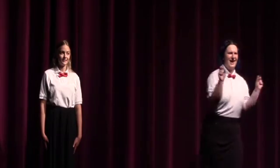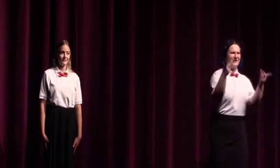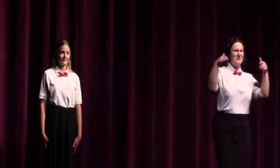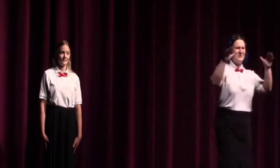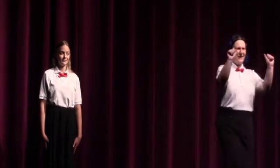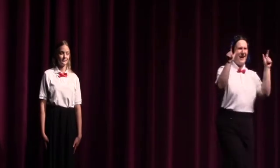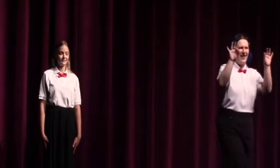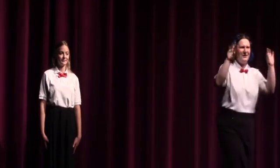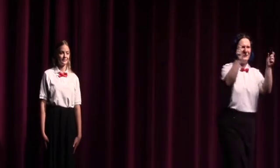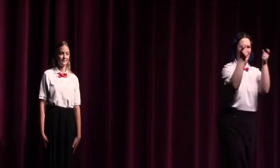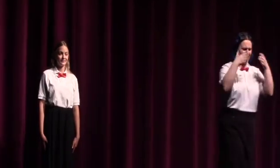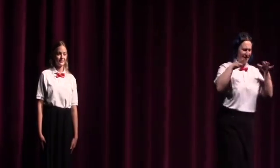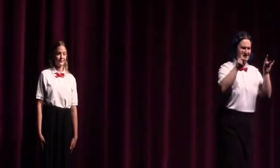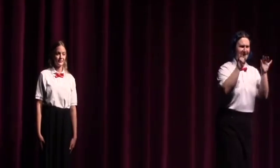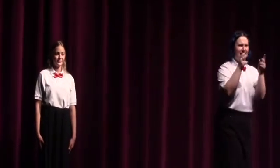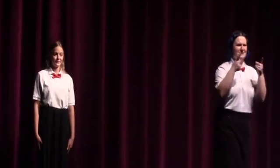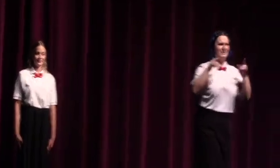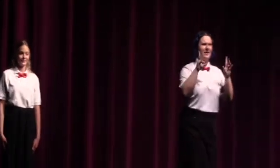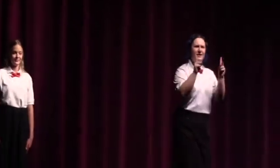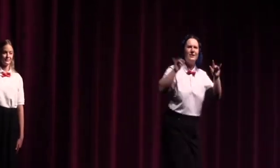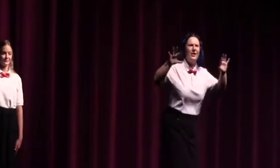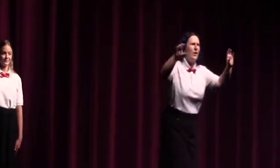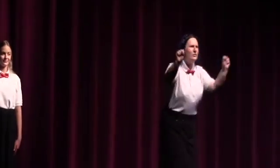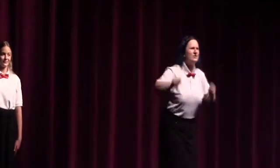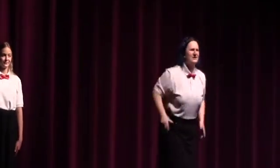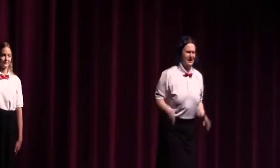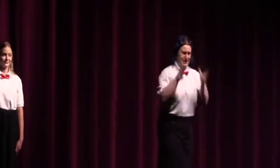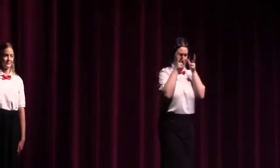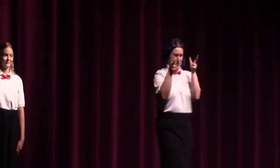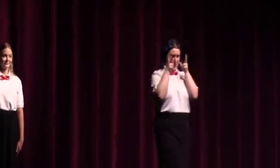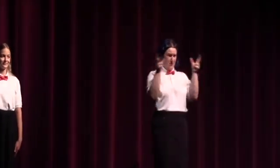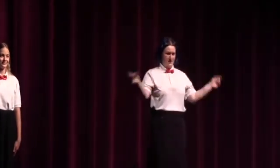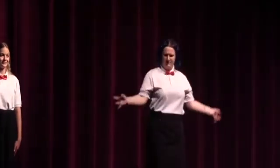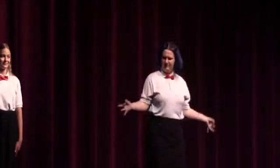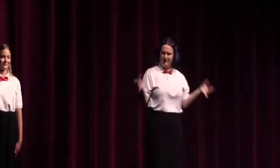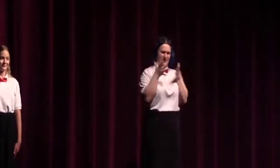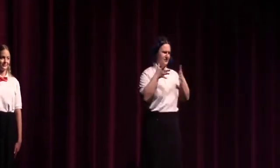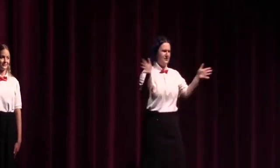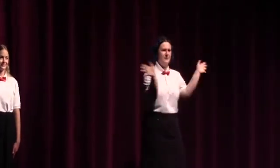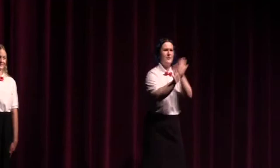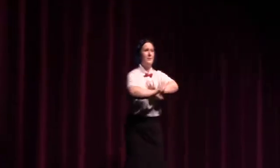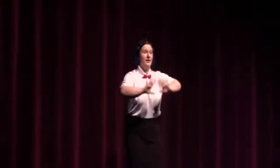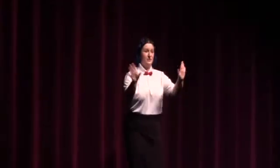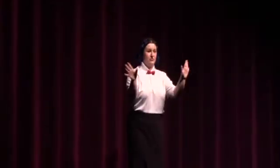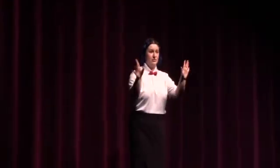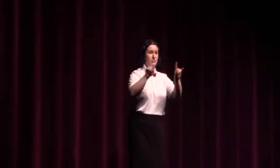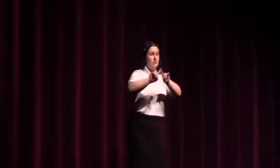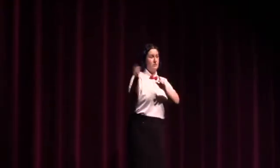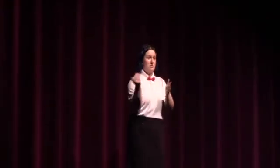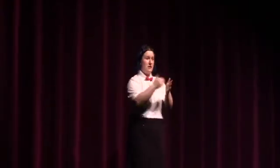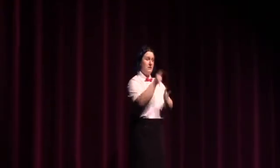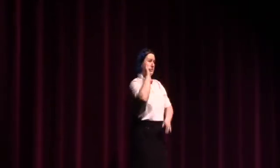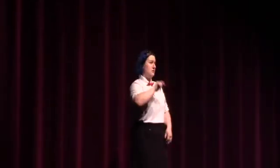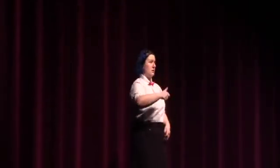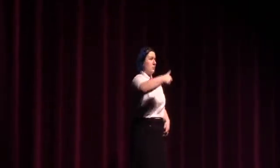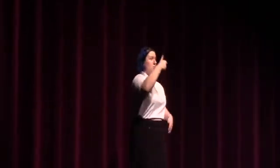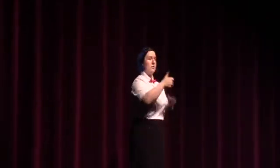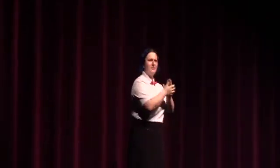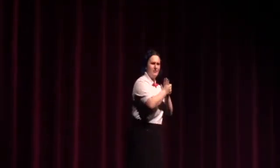It's supercalifragilistic, it's the anecdotious, even though the sound of it is something quite atrocious. If you say it loud enough,